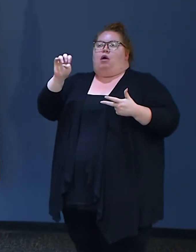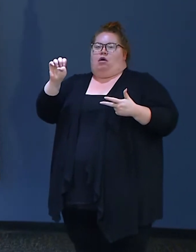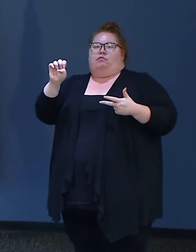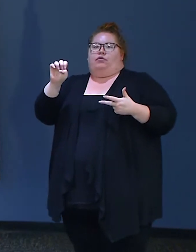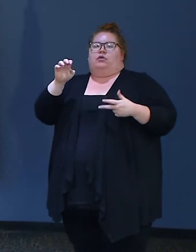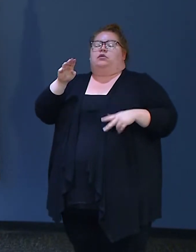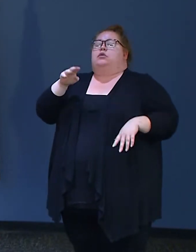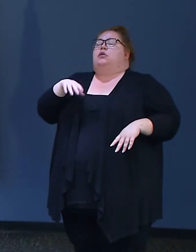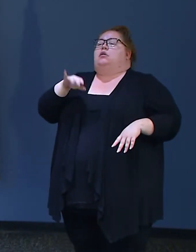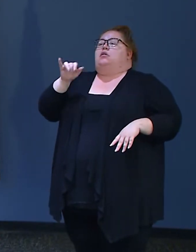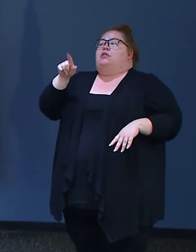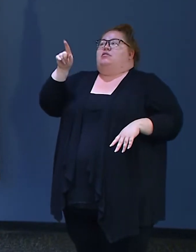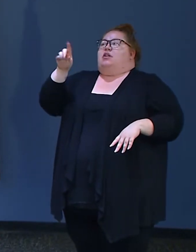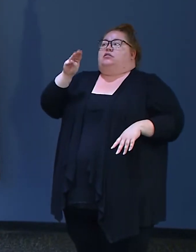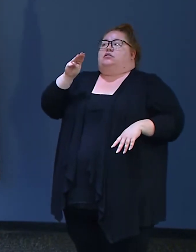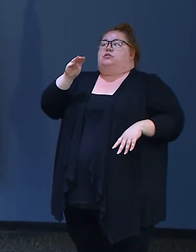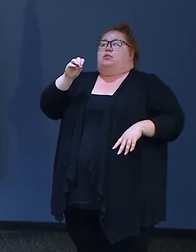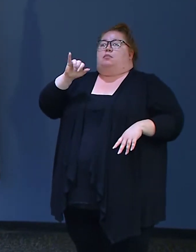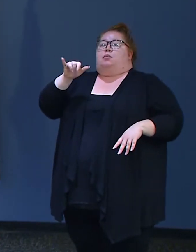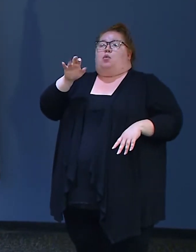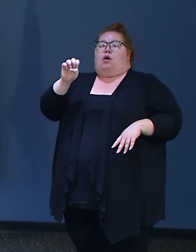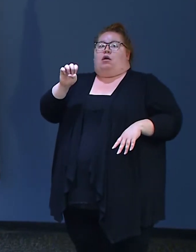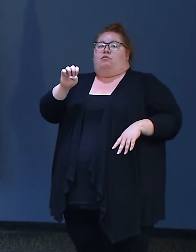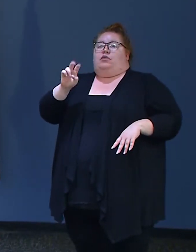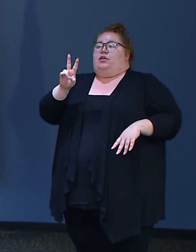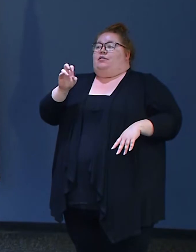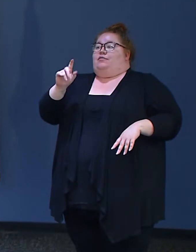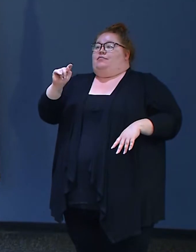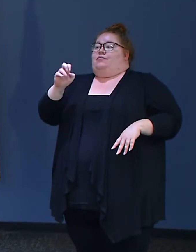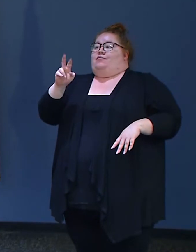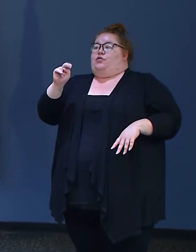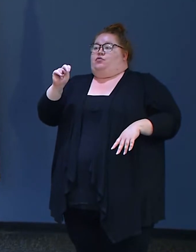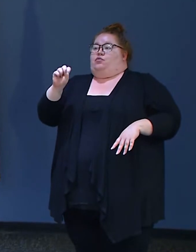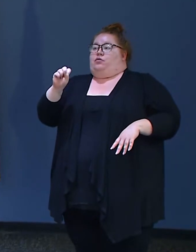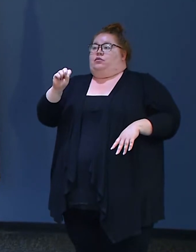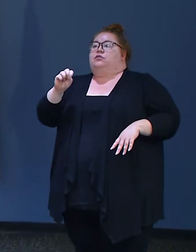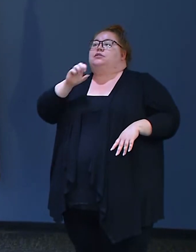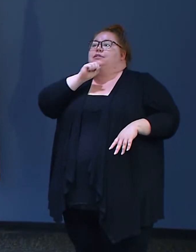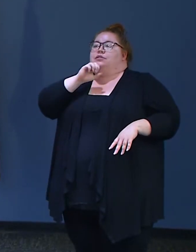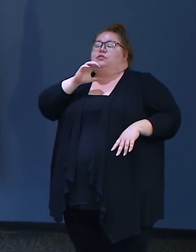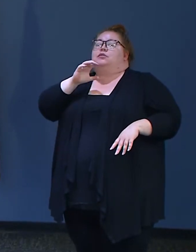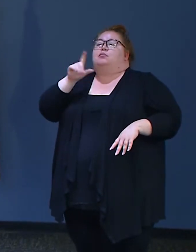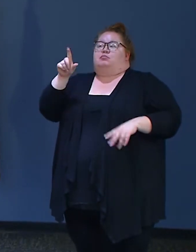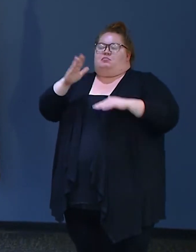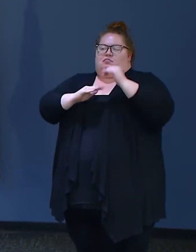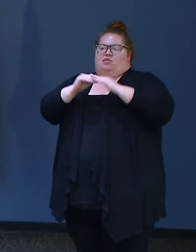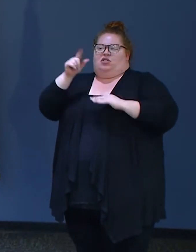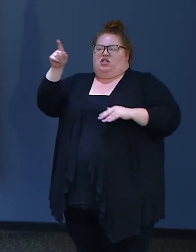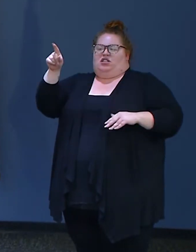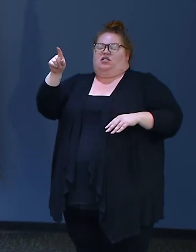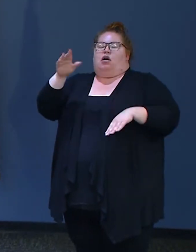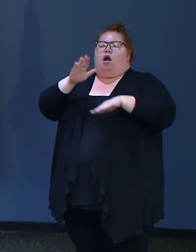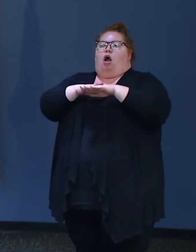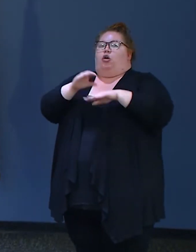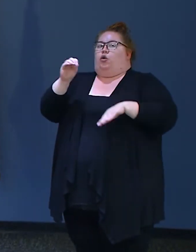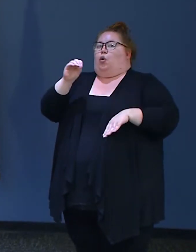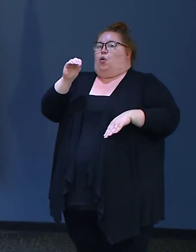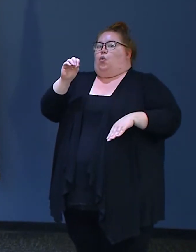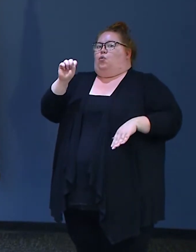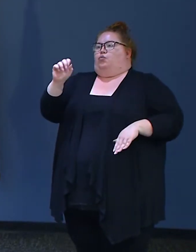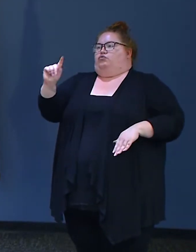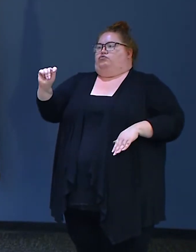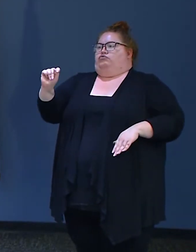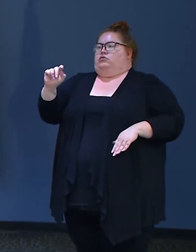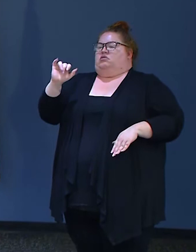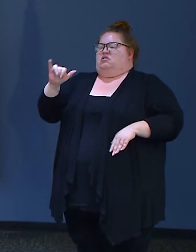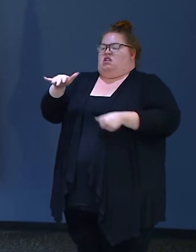Memorial Building. The address for that is 15580 O Street. This location is also a